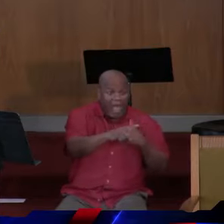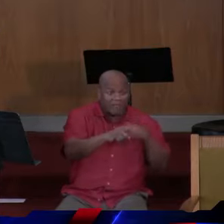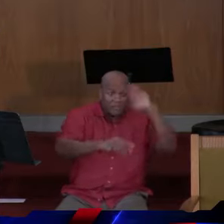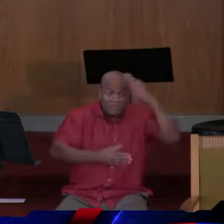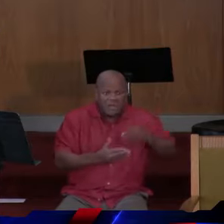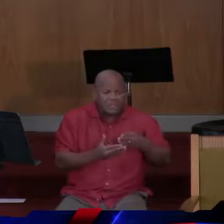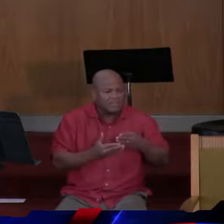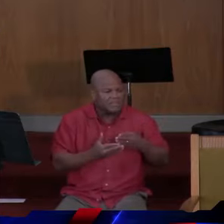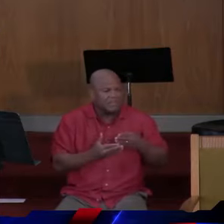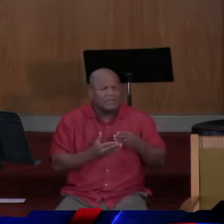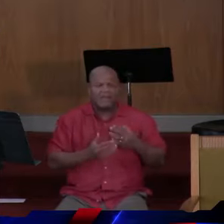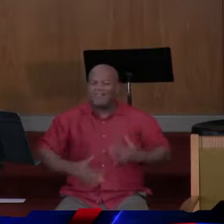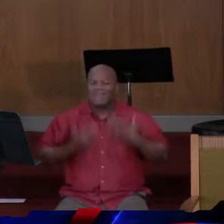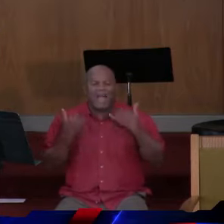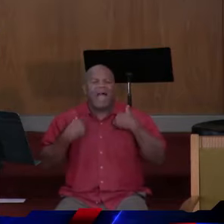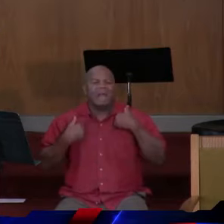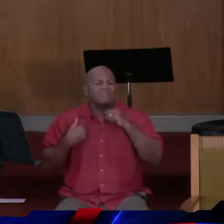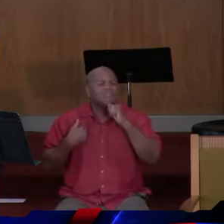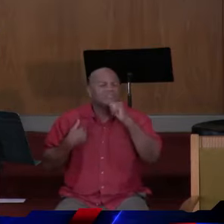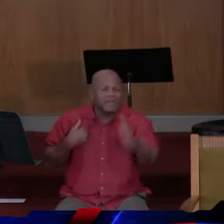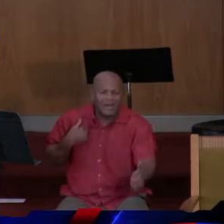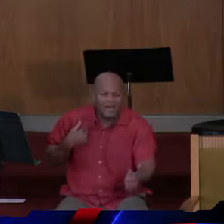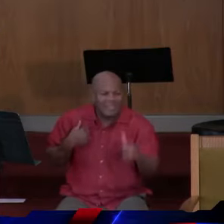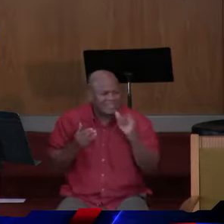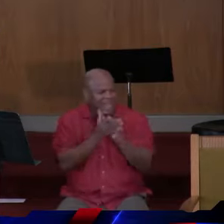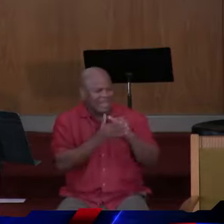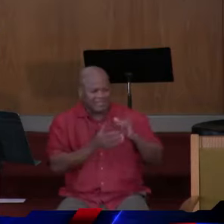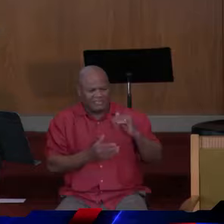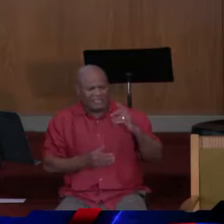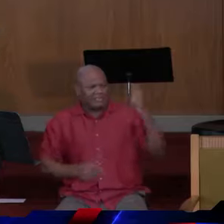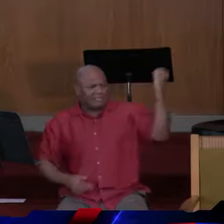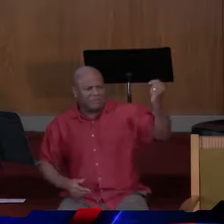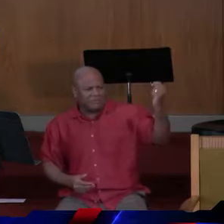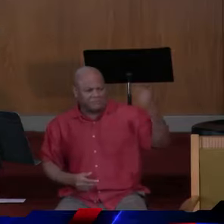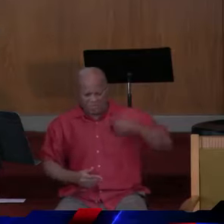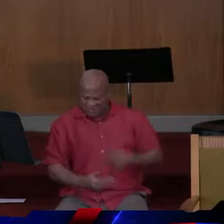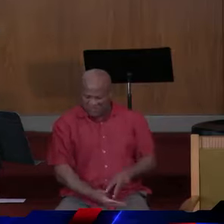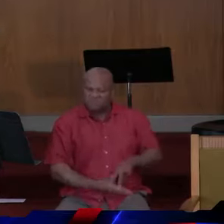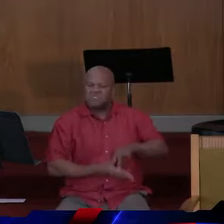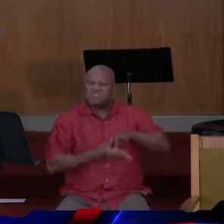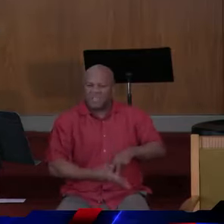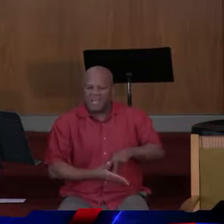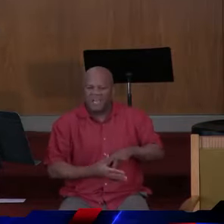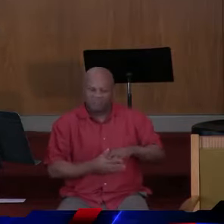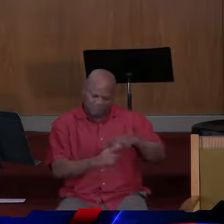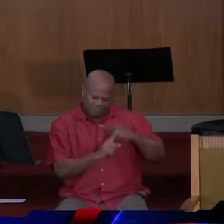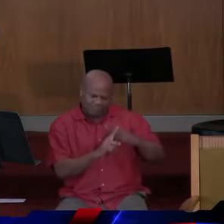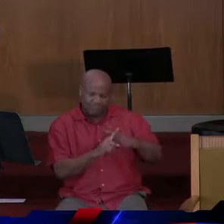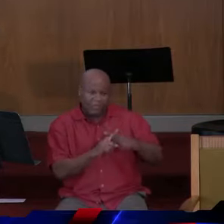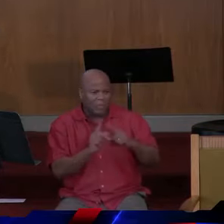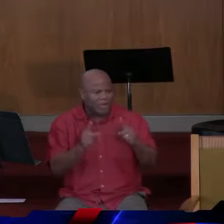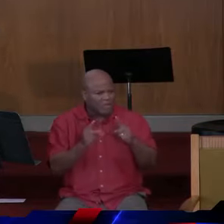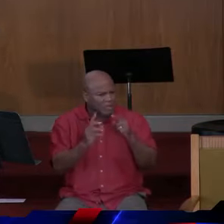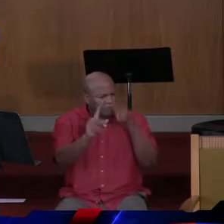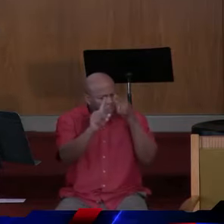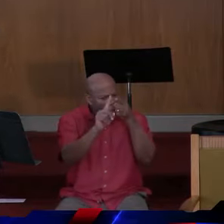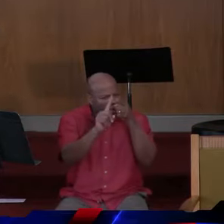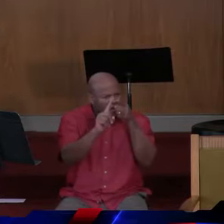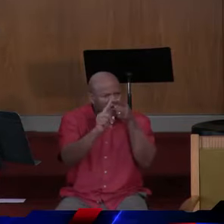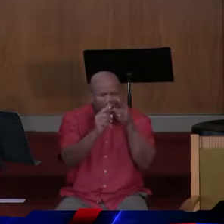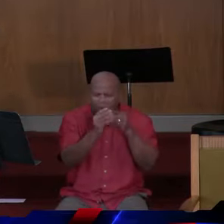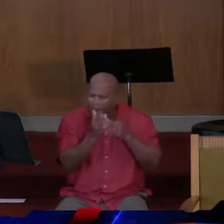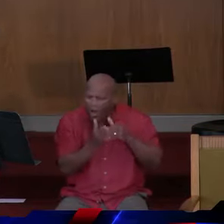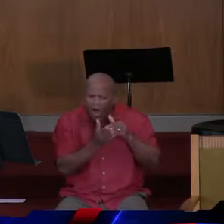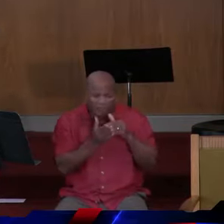life. That's our testimony. I'll stand on it, but here it is. So often as we navigate in